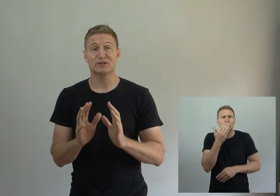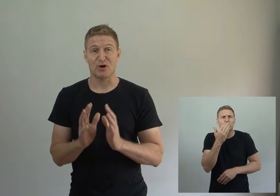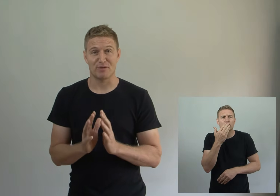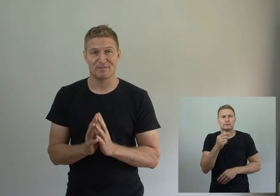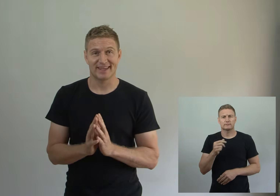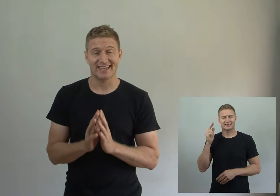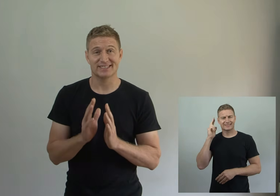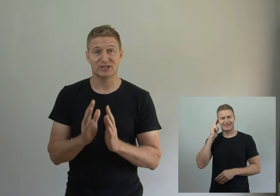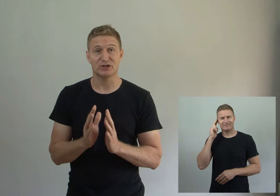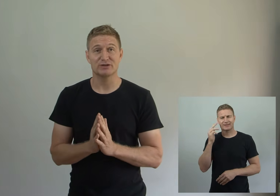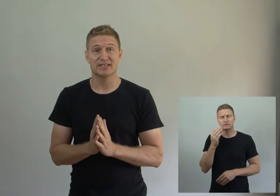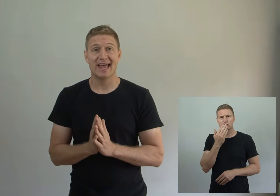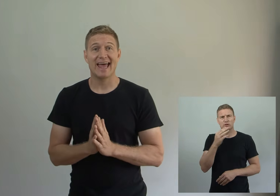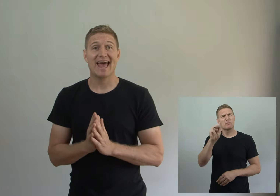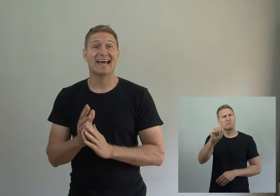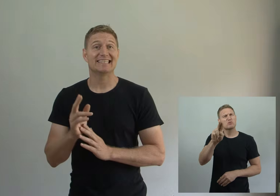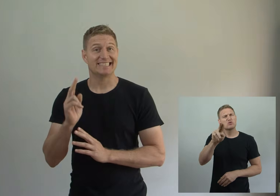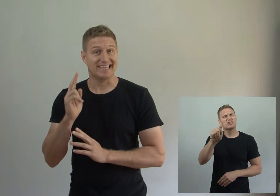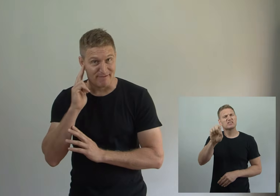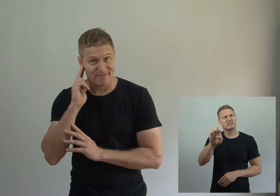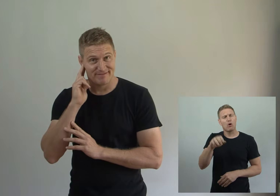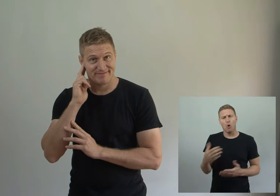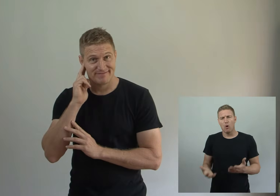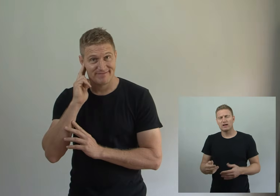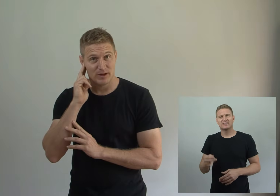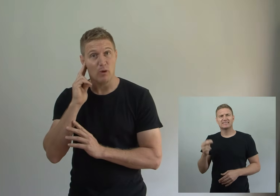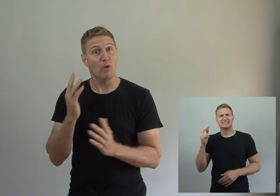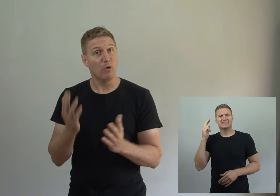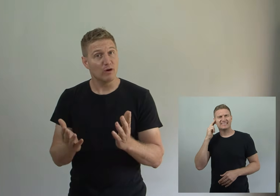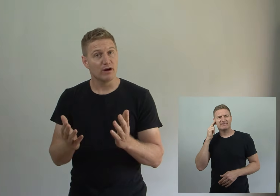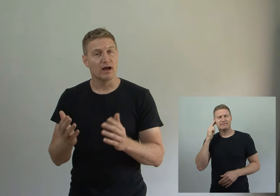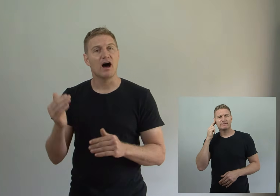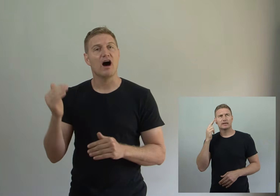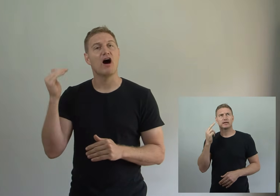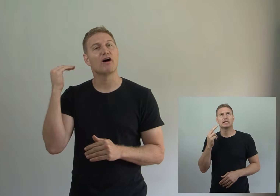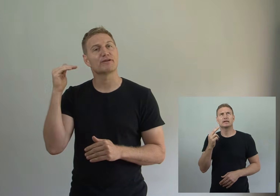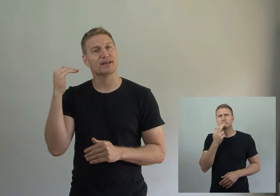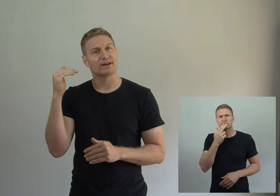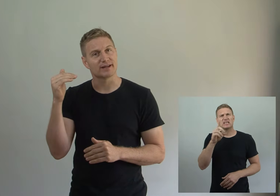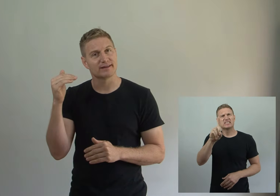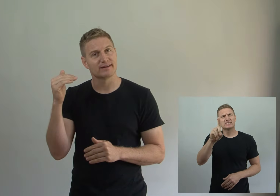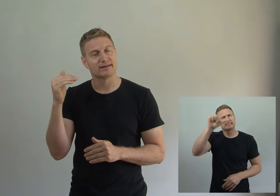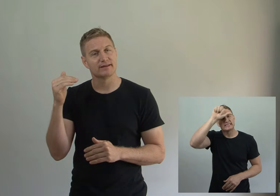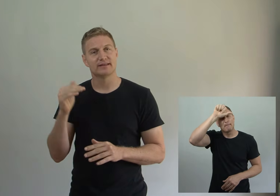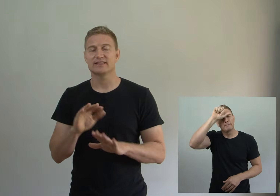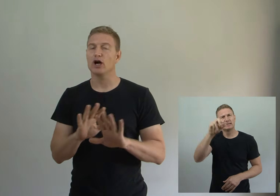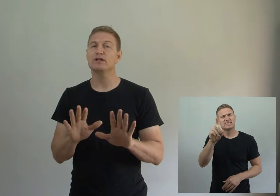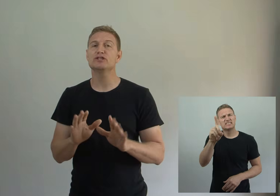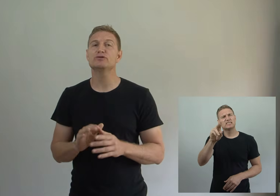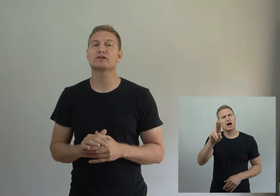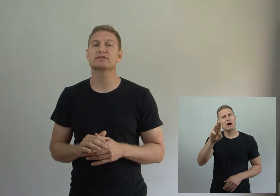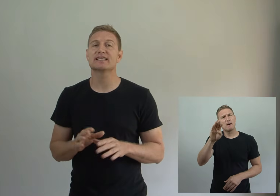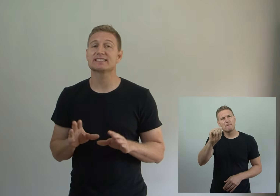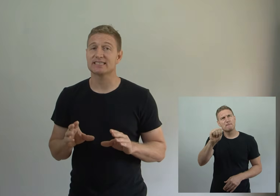acceptable term is to use deaf or hard of hearing. The only